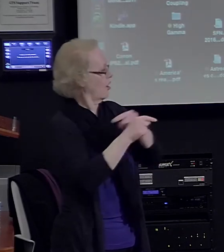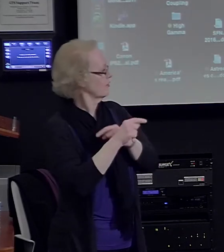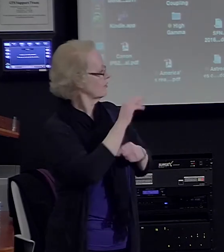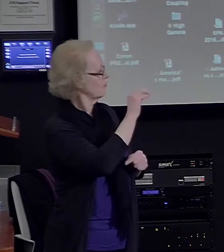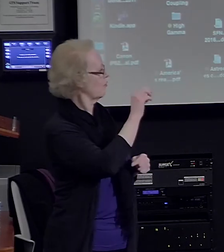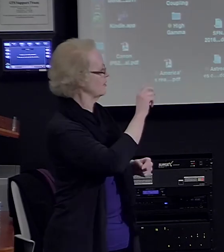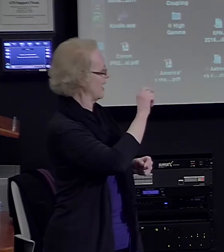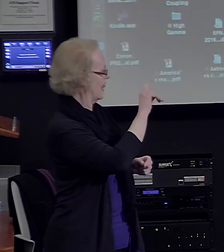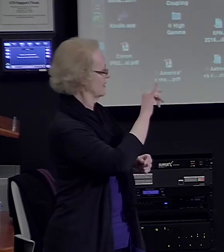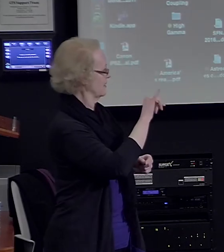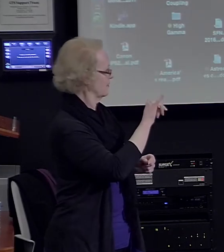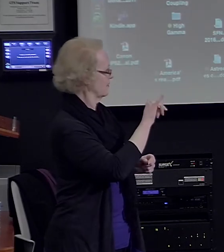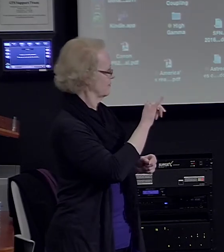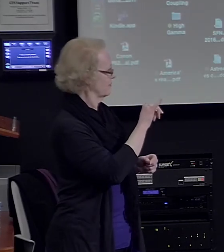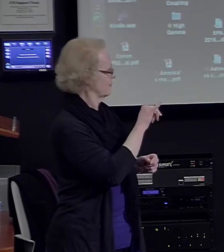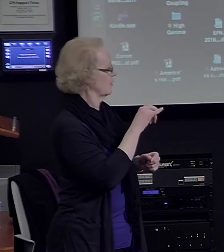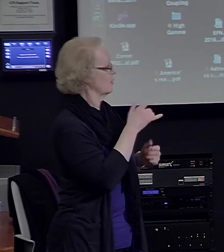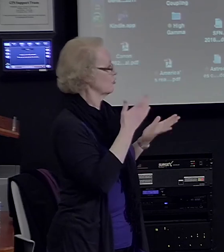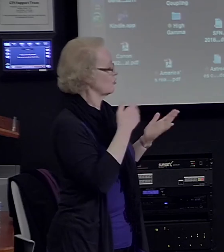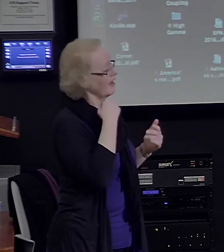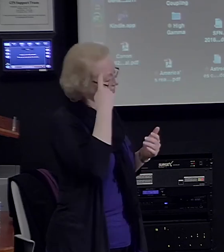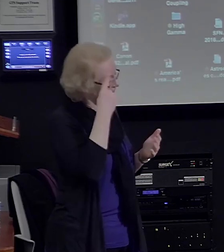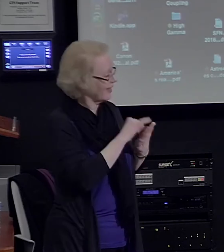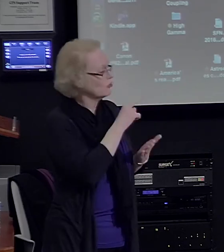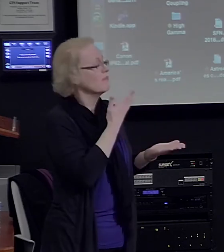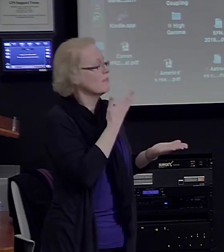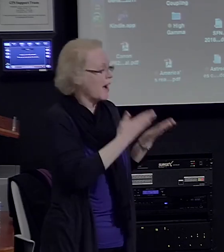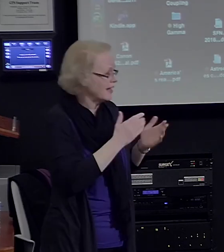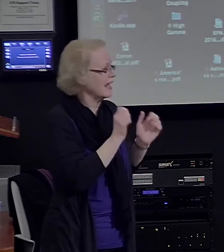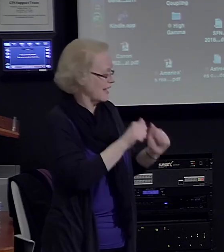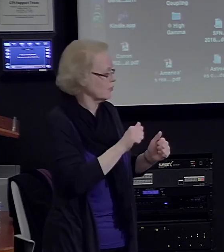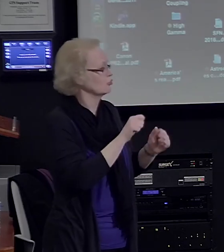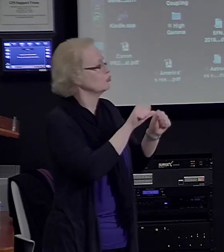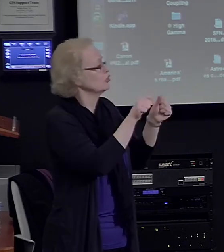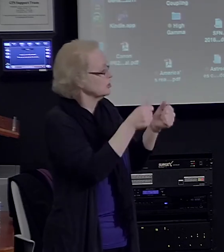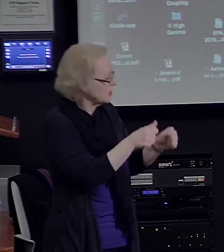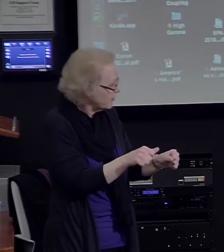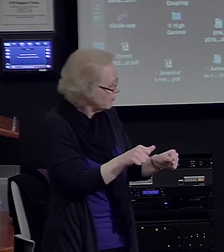so i think that you might be able to shape